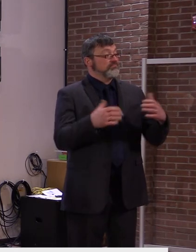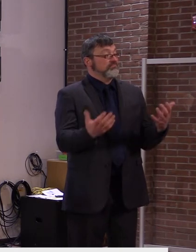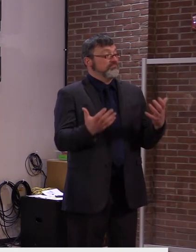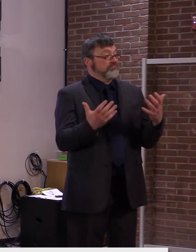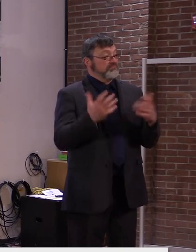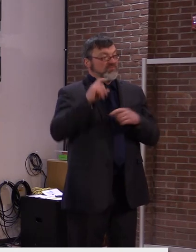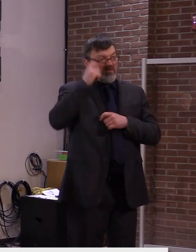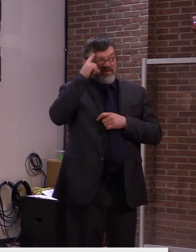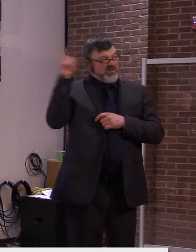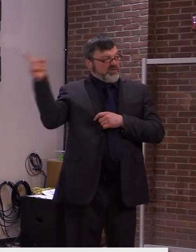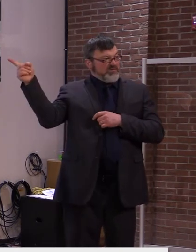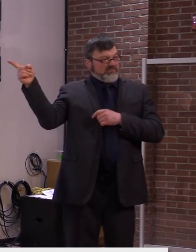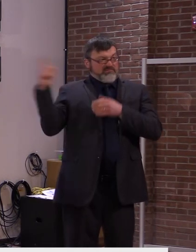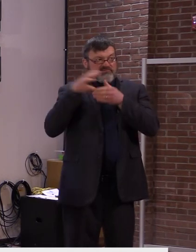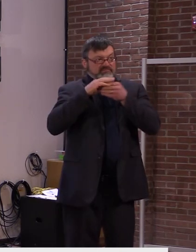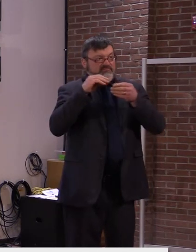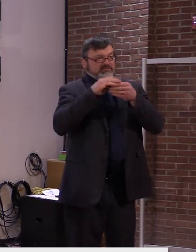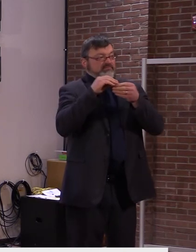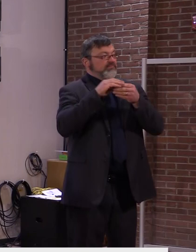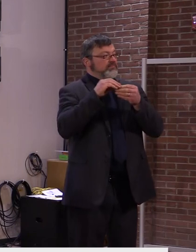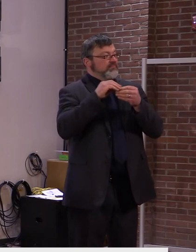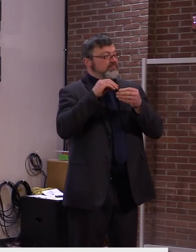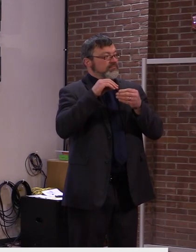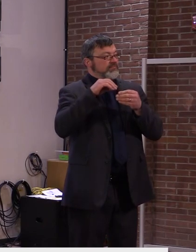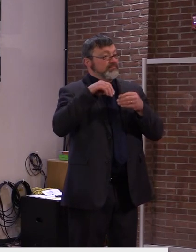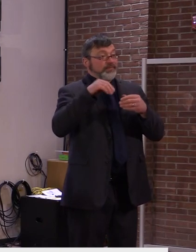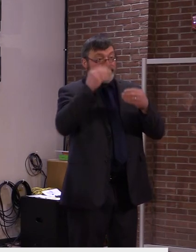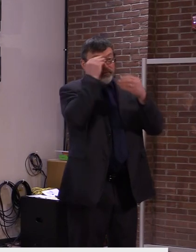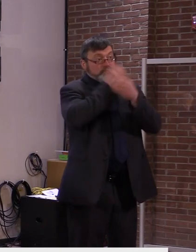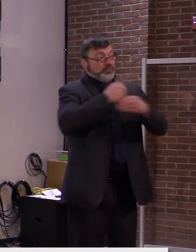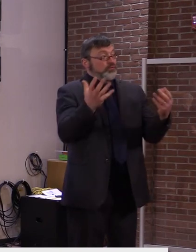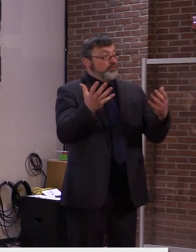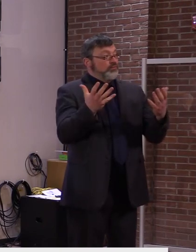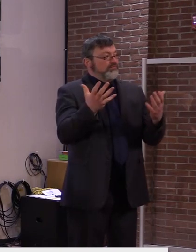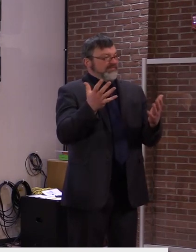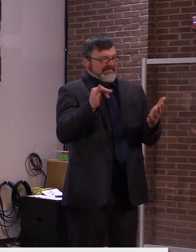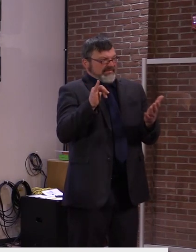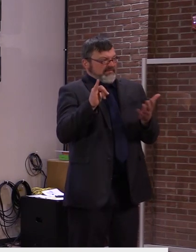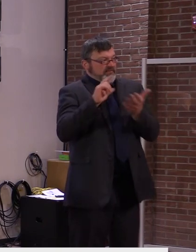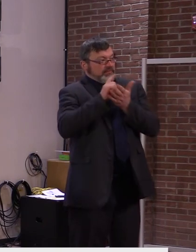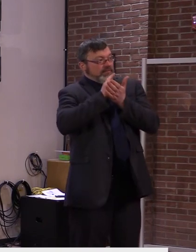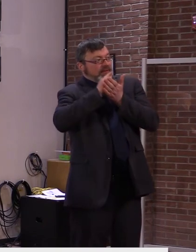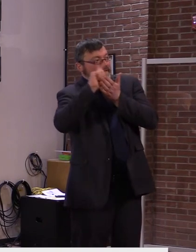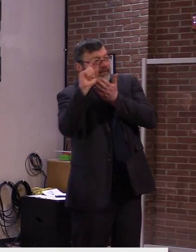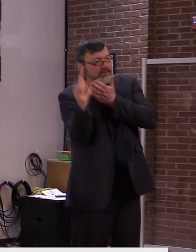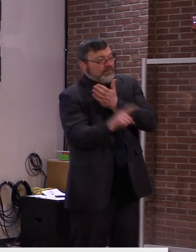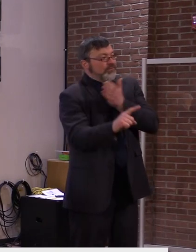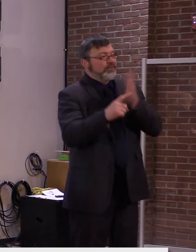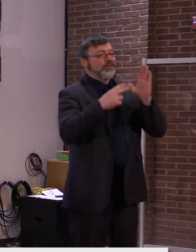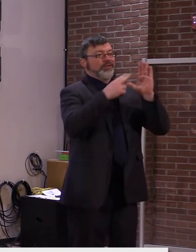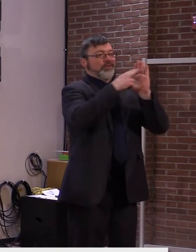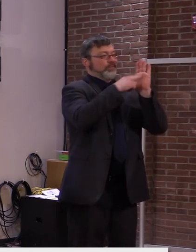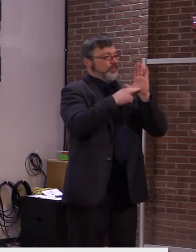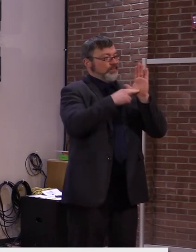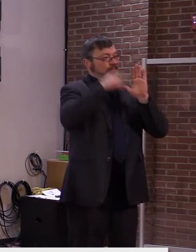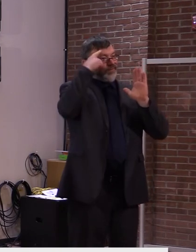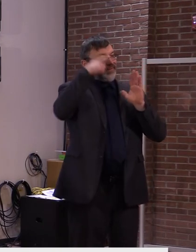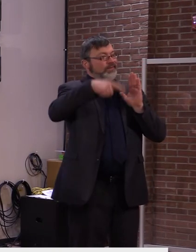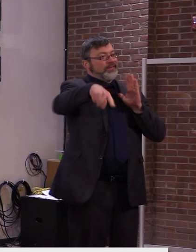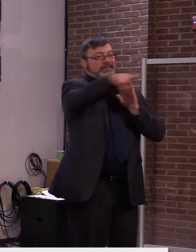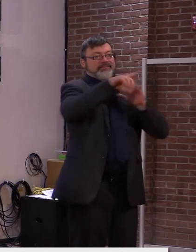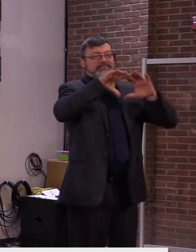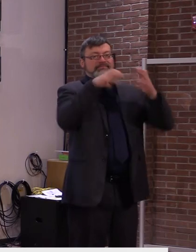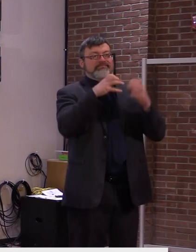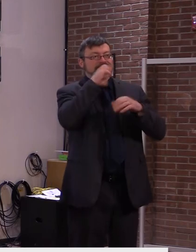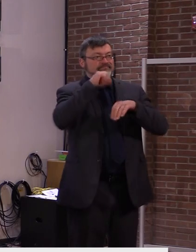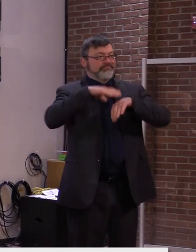report. Starting next week, we are opening up registration of a new age group. This will mark the beginning of